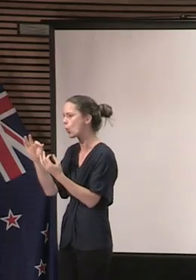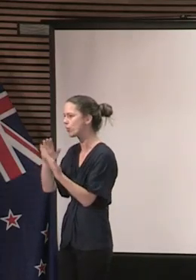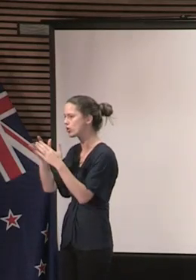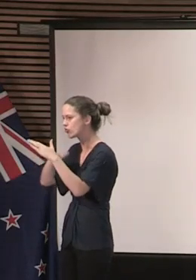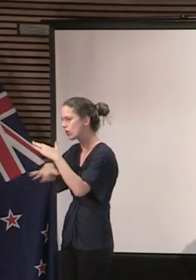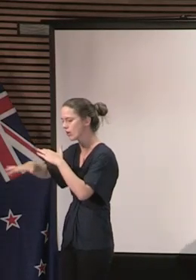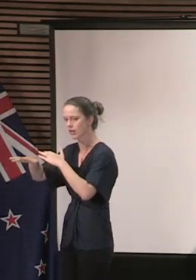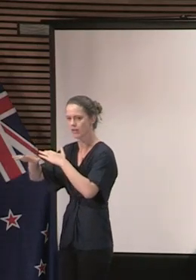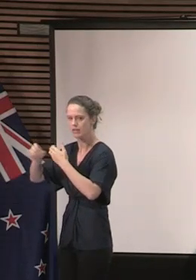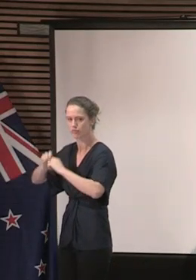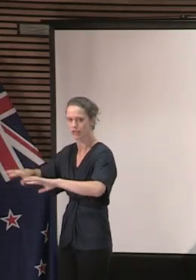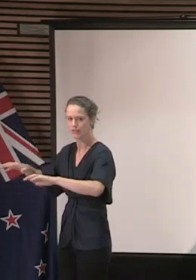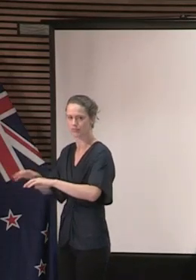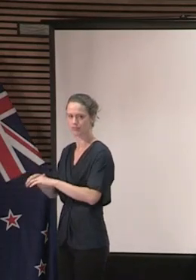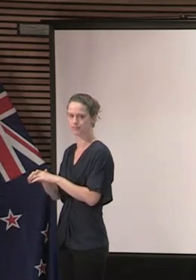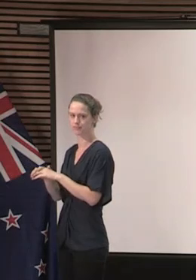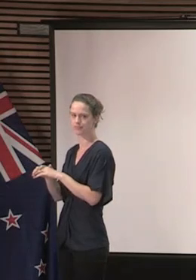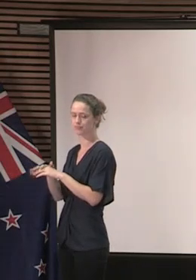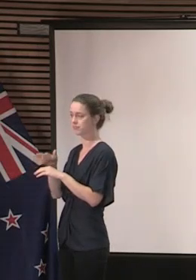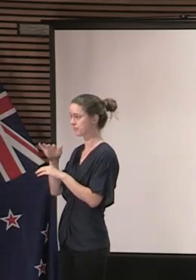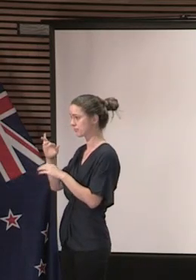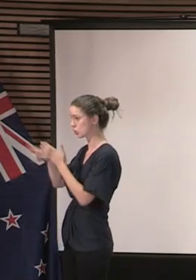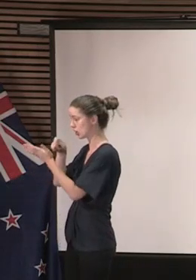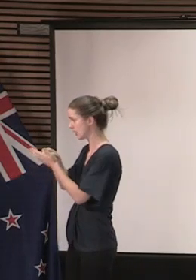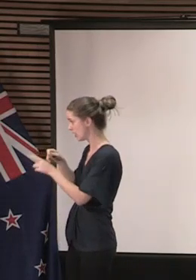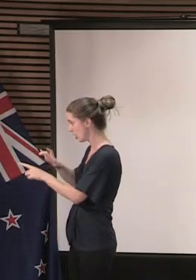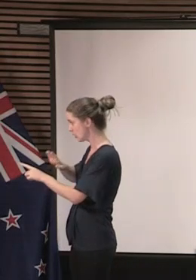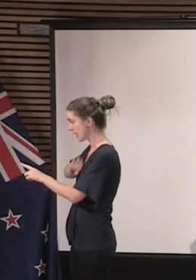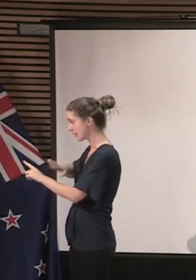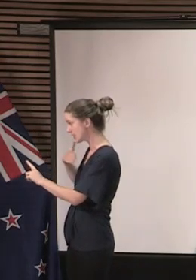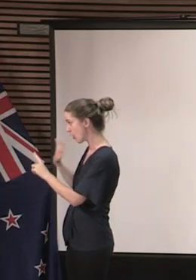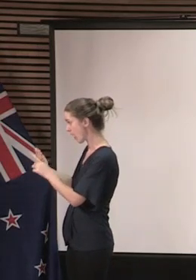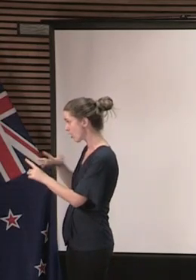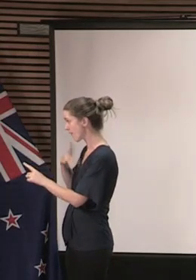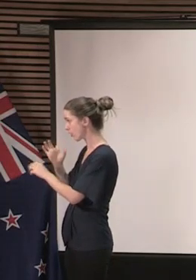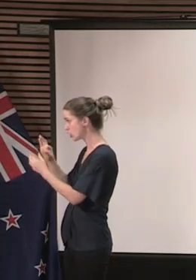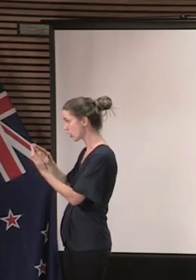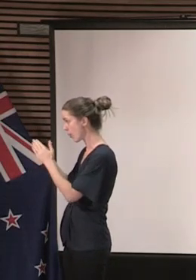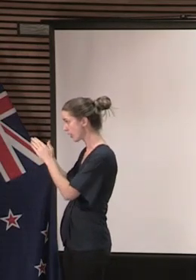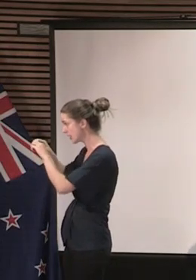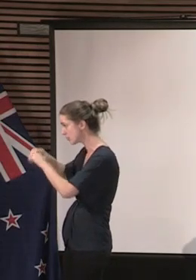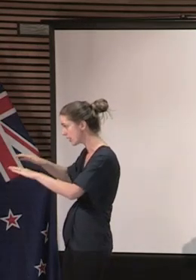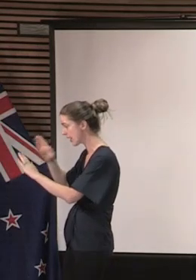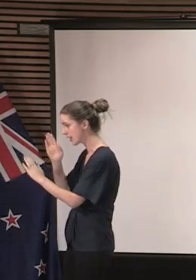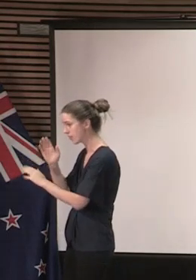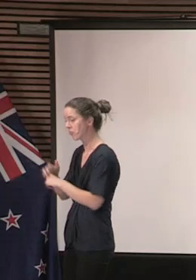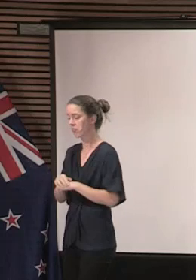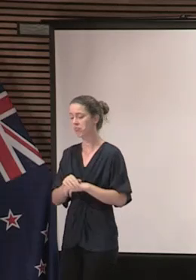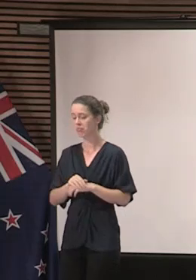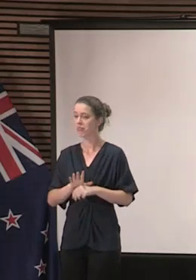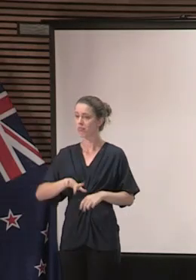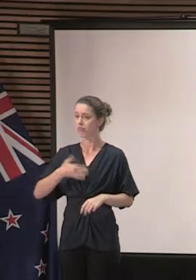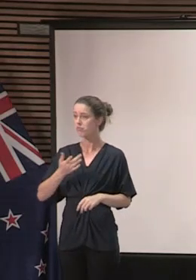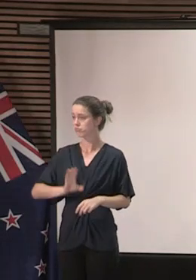You must be satisfied, or at least encouraged by the community testing results. I think they're encouraging, and that goes alongside the number of